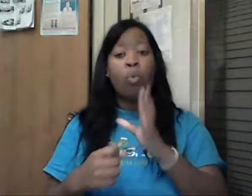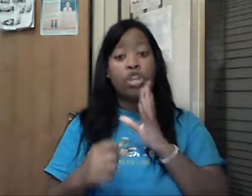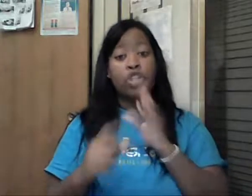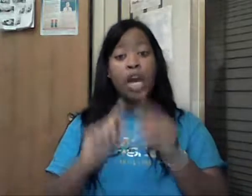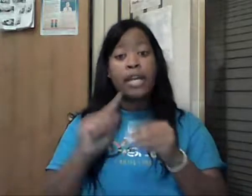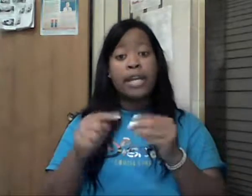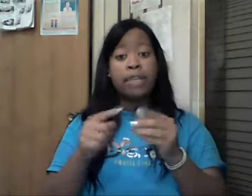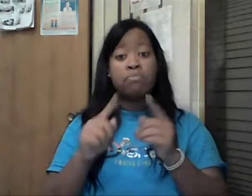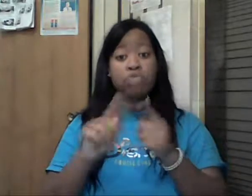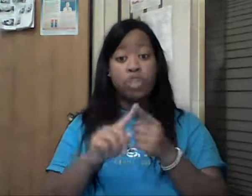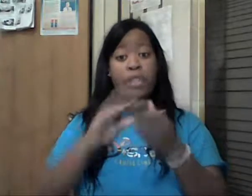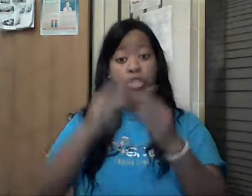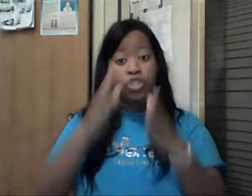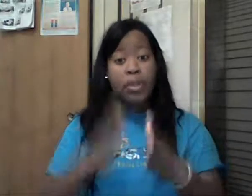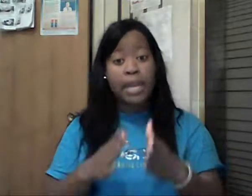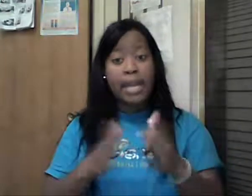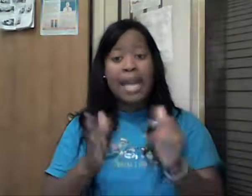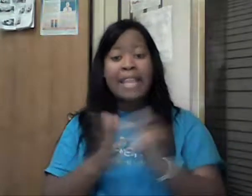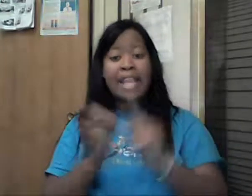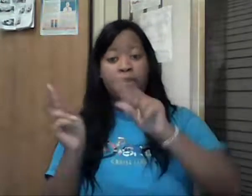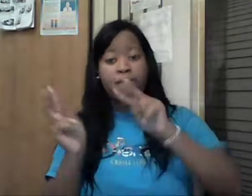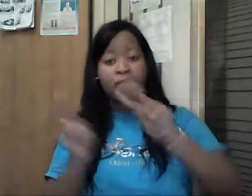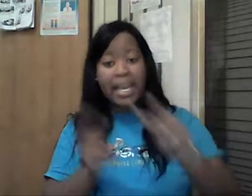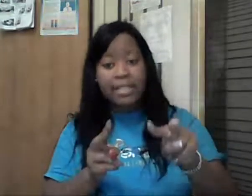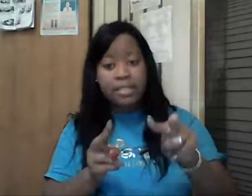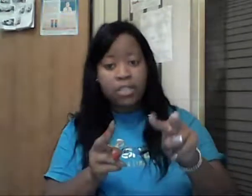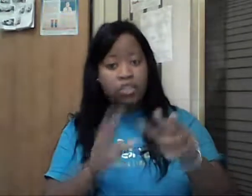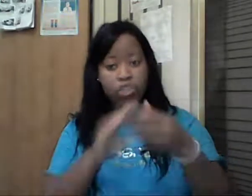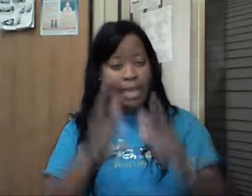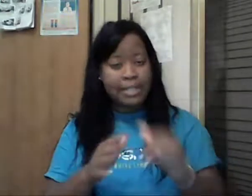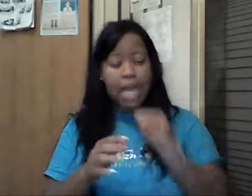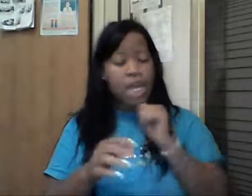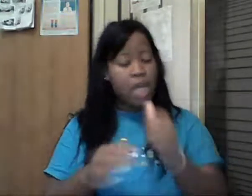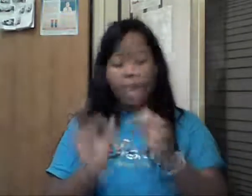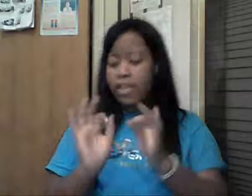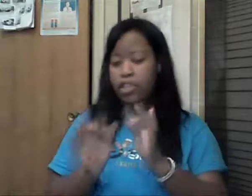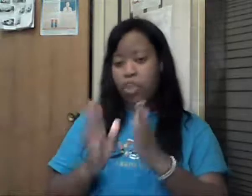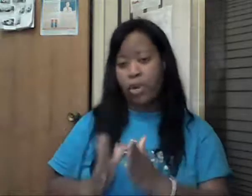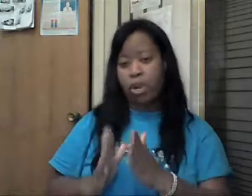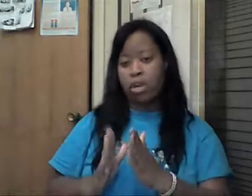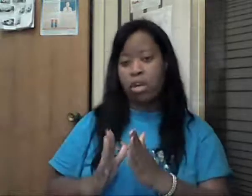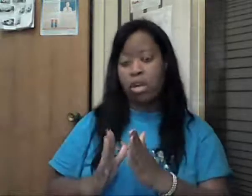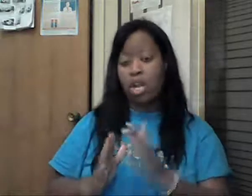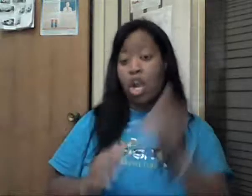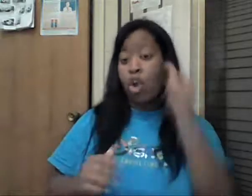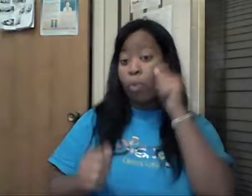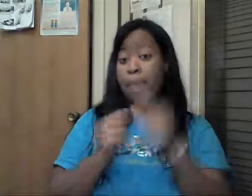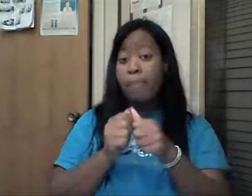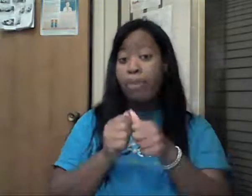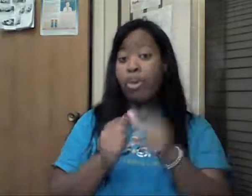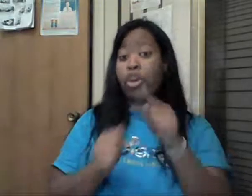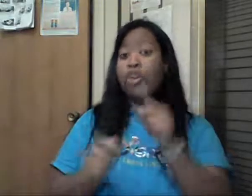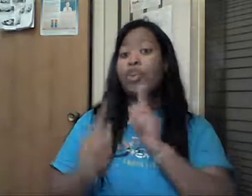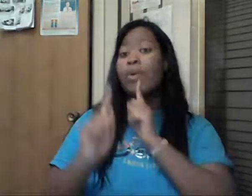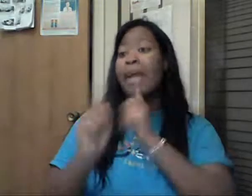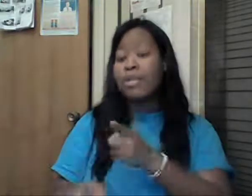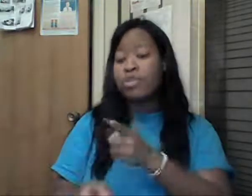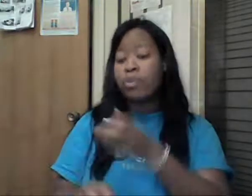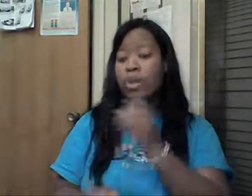you're talking to the student that you face the student, not the interpreter. Remember, you are answering